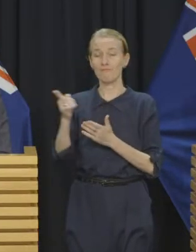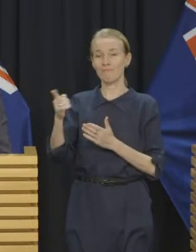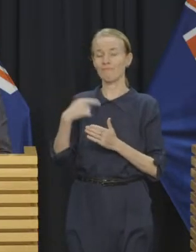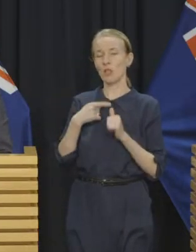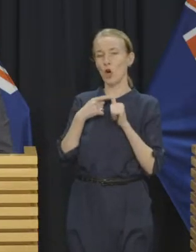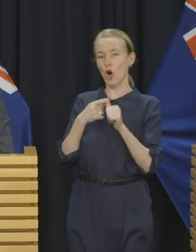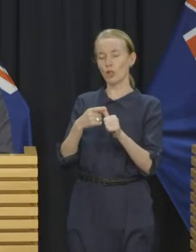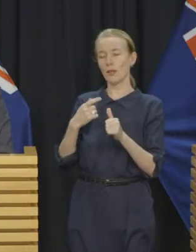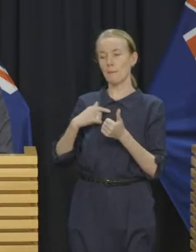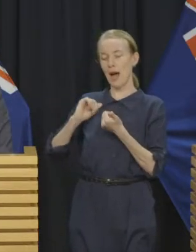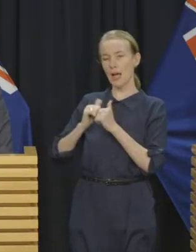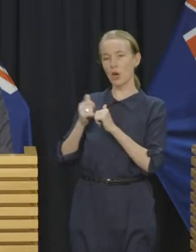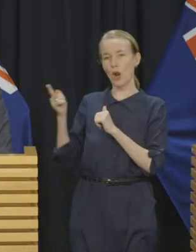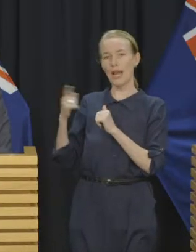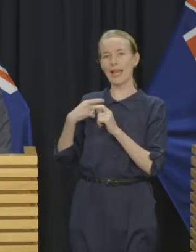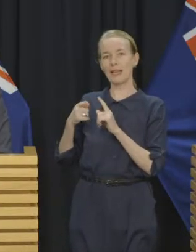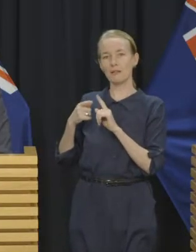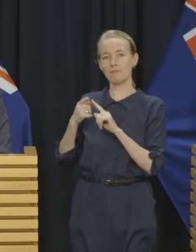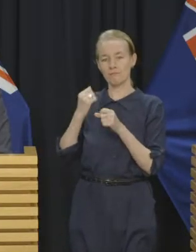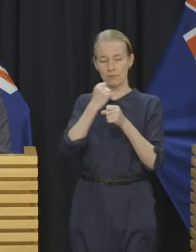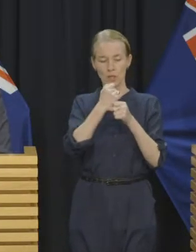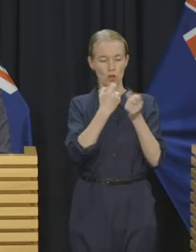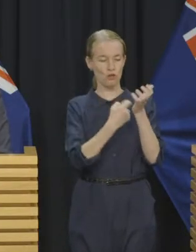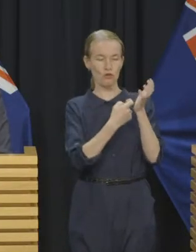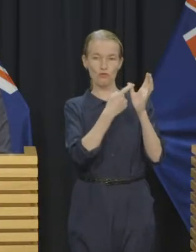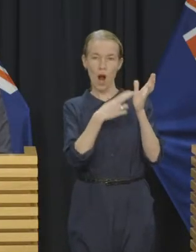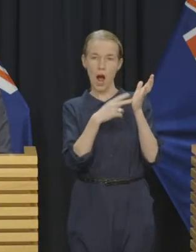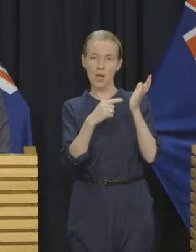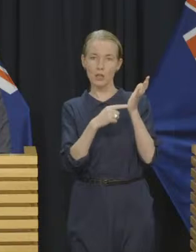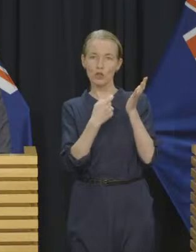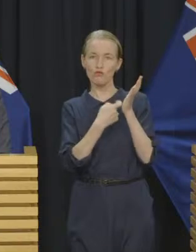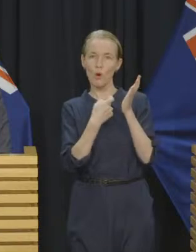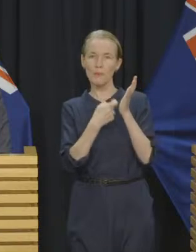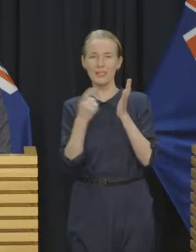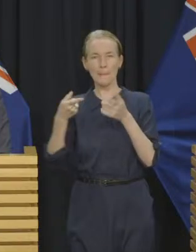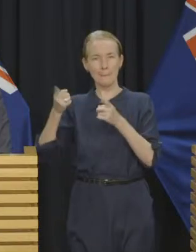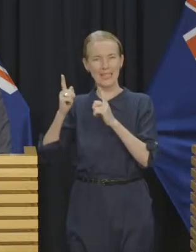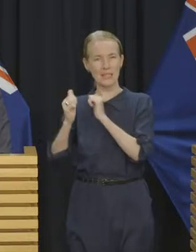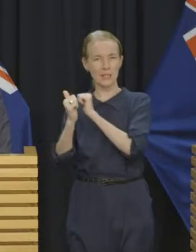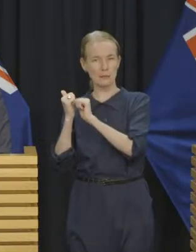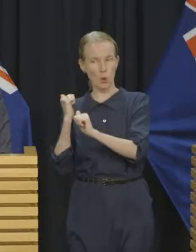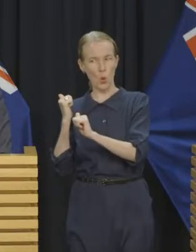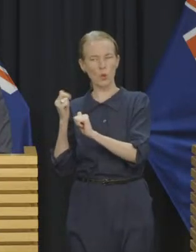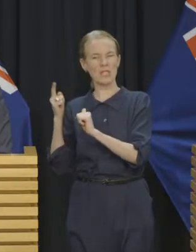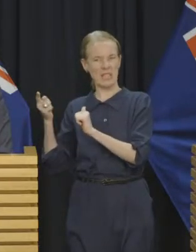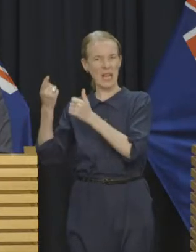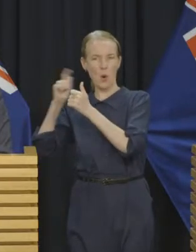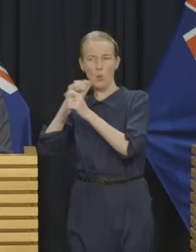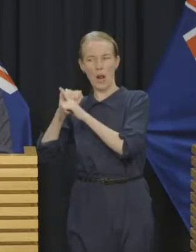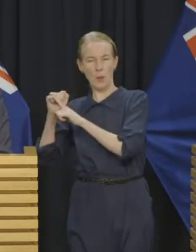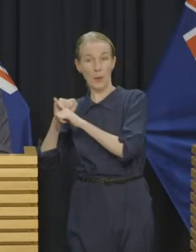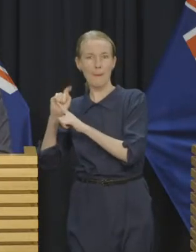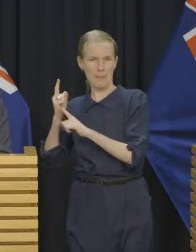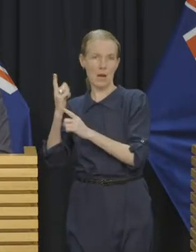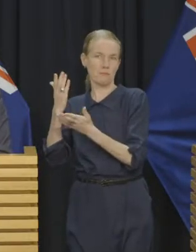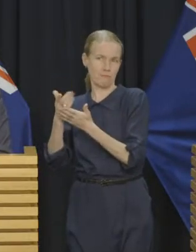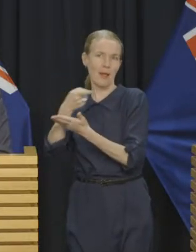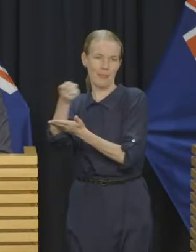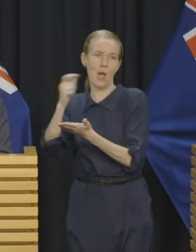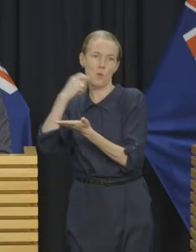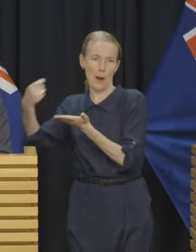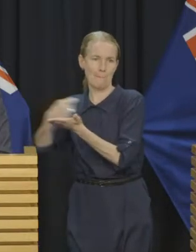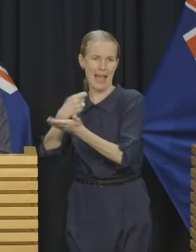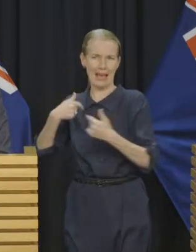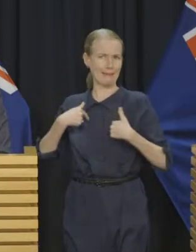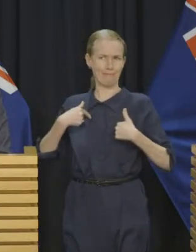and he'll ultimately make decisions on that. But yes, they would have to cover their own costs. Do either of you know how many more New Zealanders